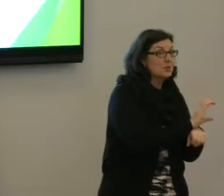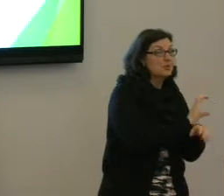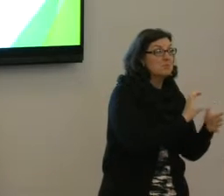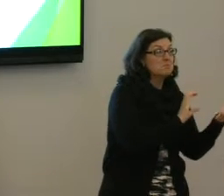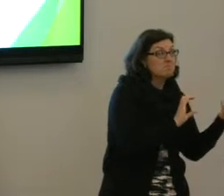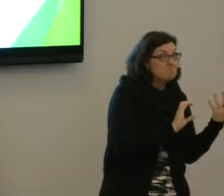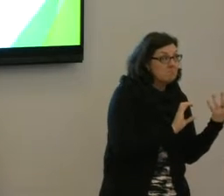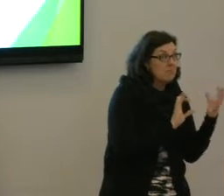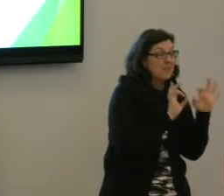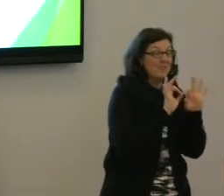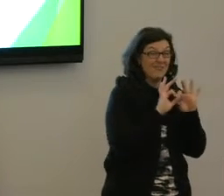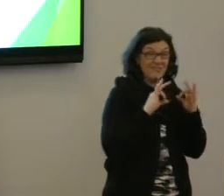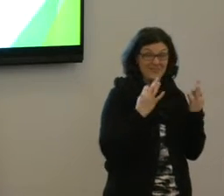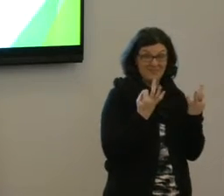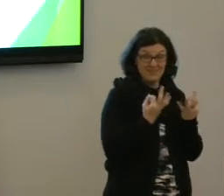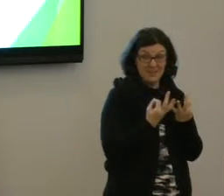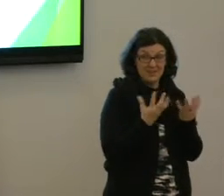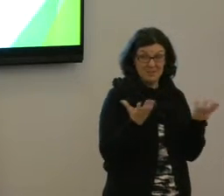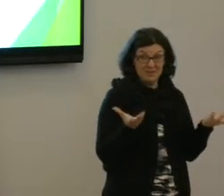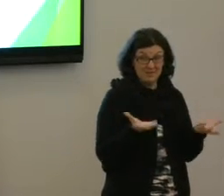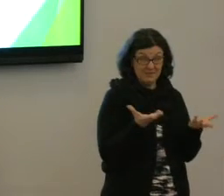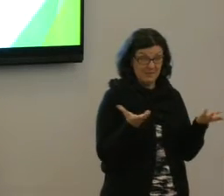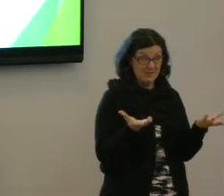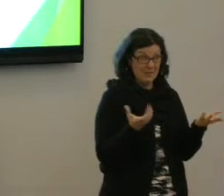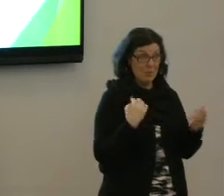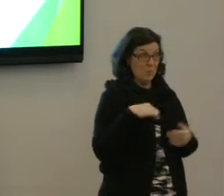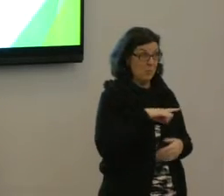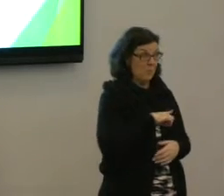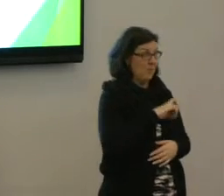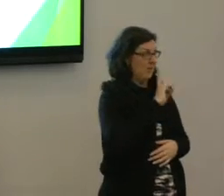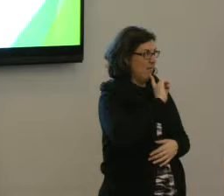We're a family here. We are,